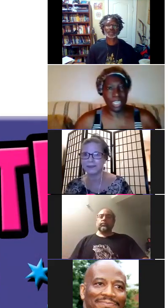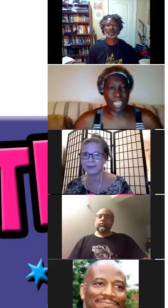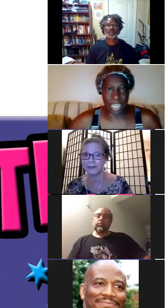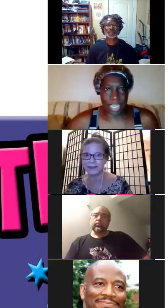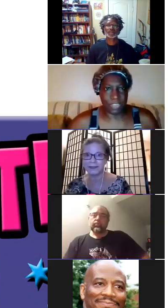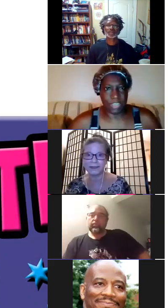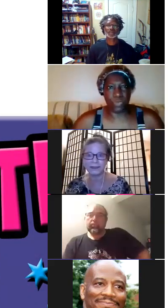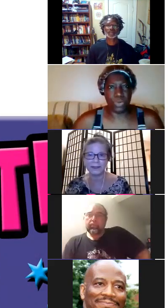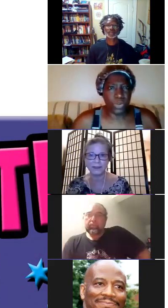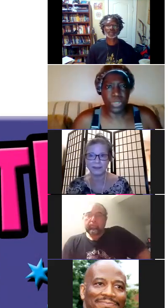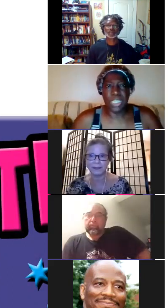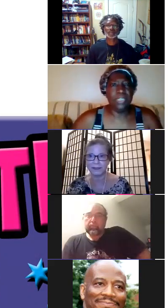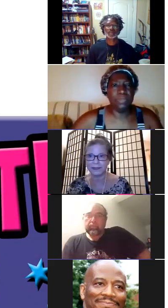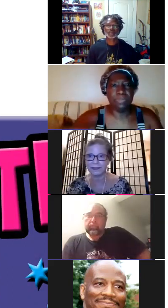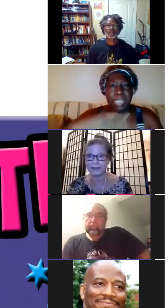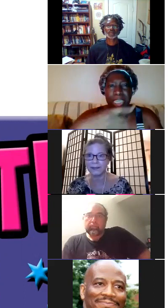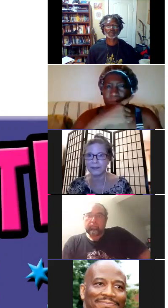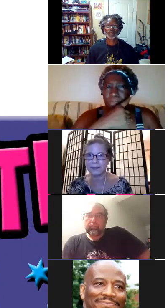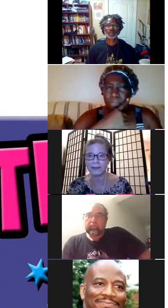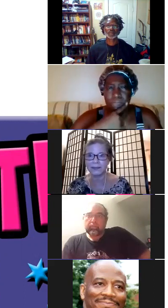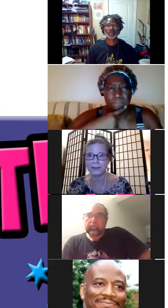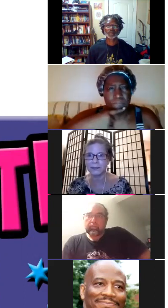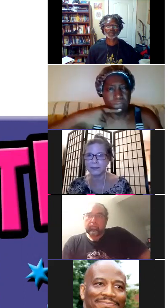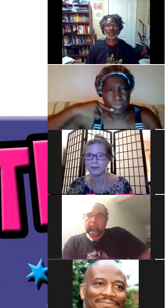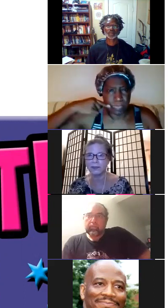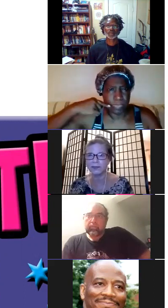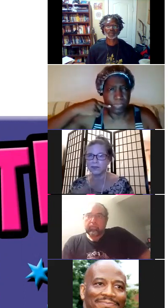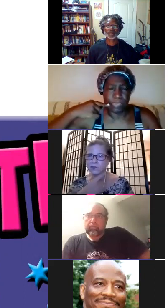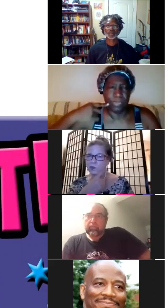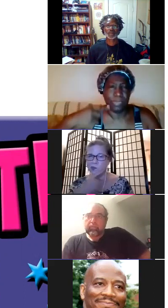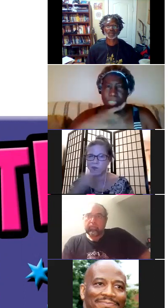Okay? And then rude would be